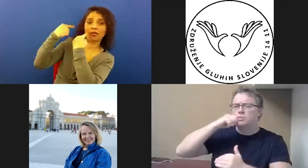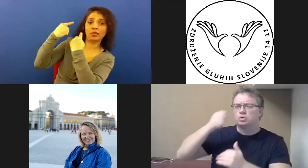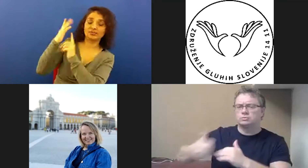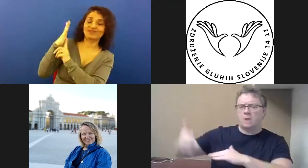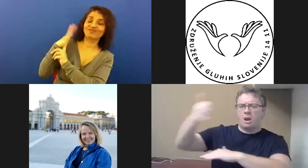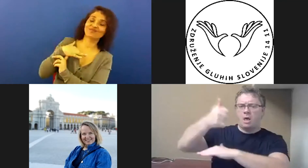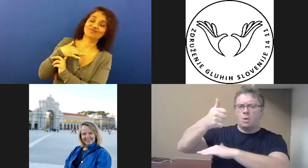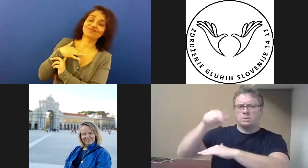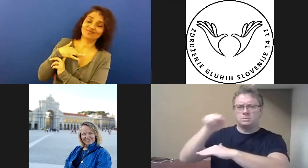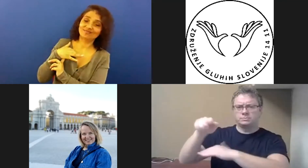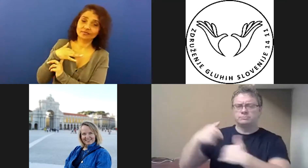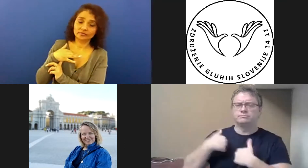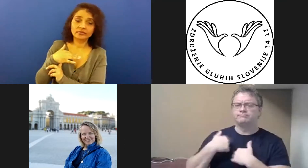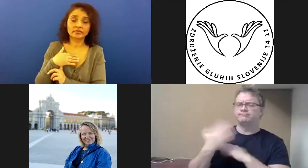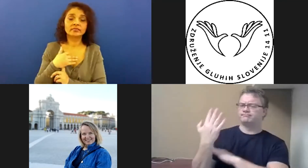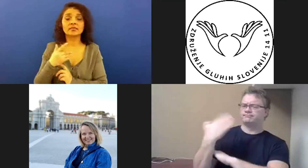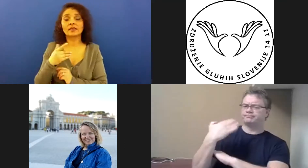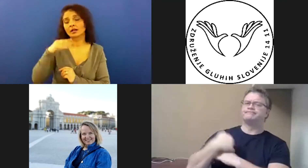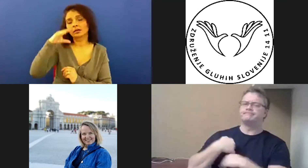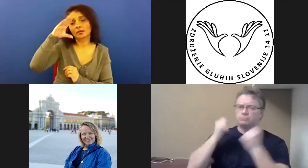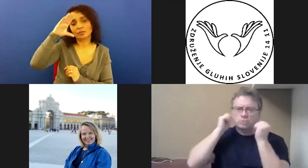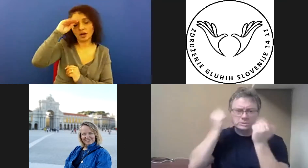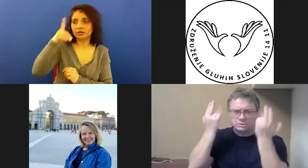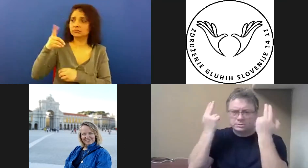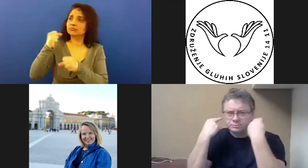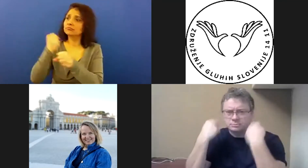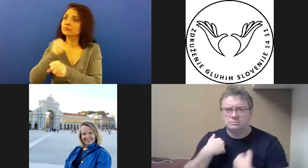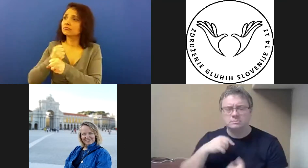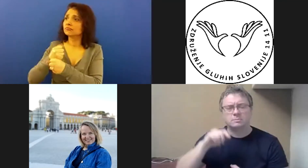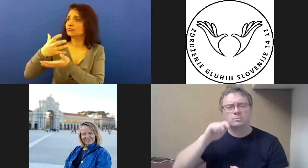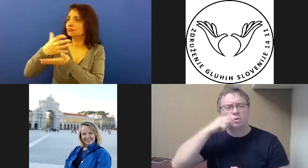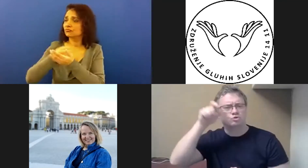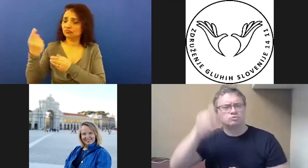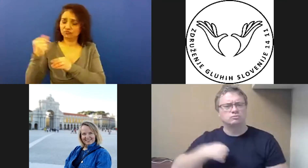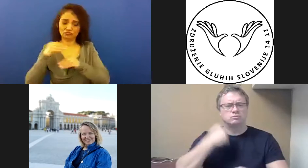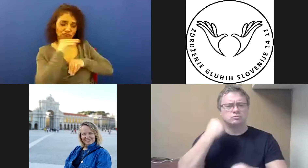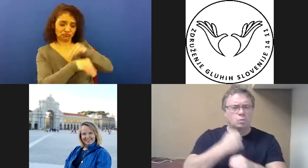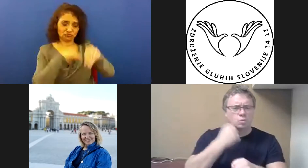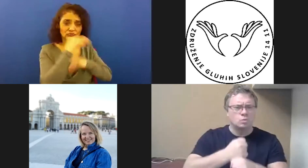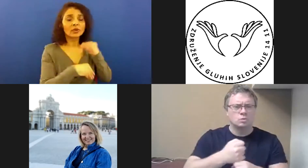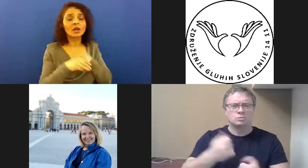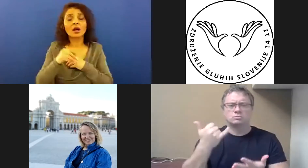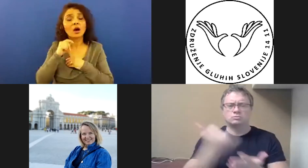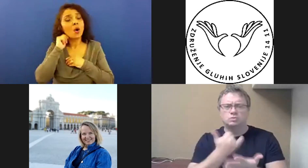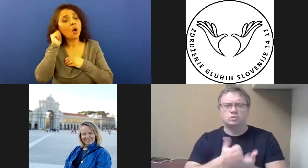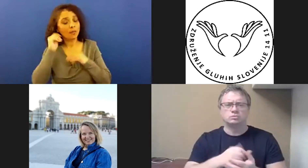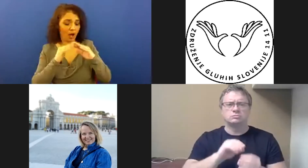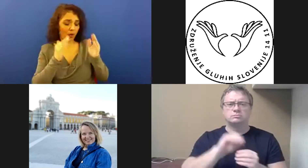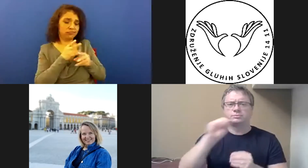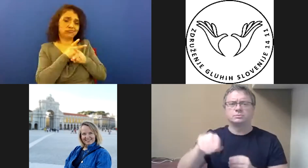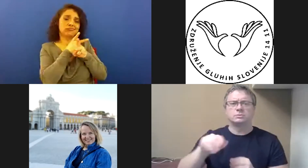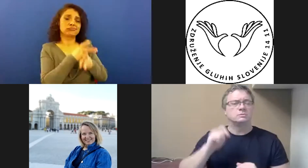In Roma culture, the man is always in charge. It's a very patriarchal community.